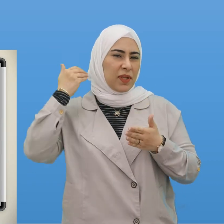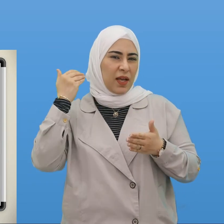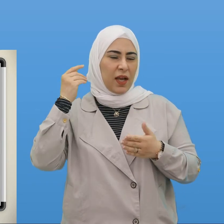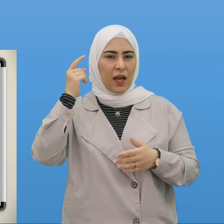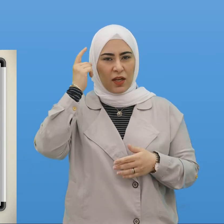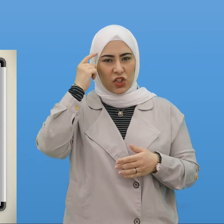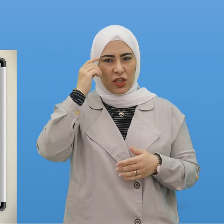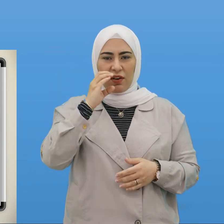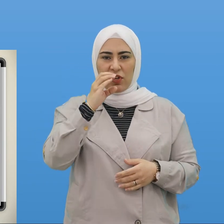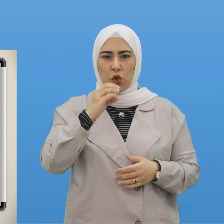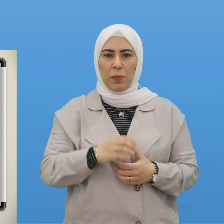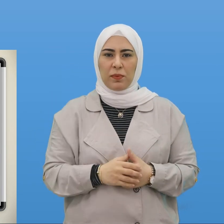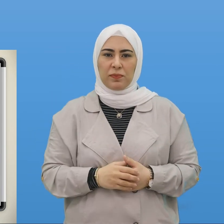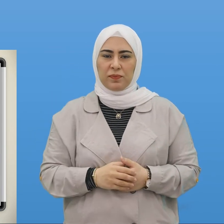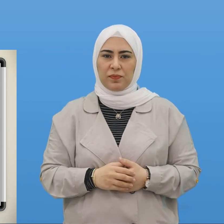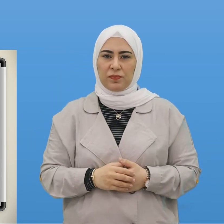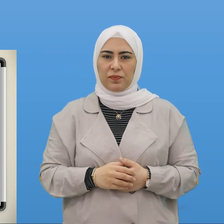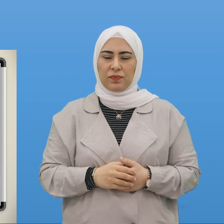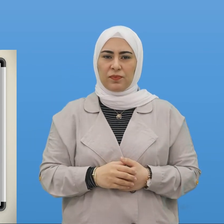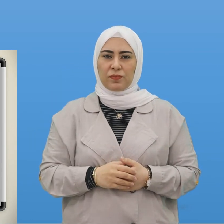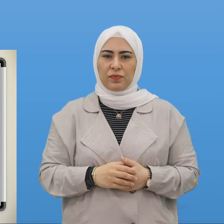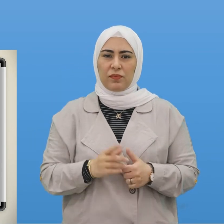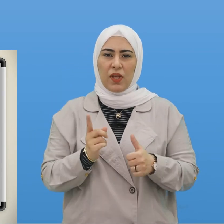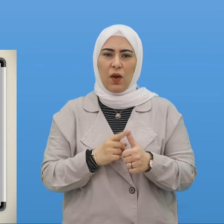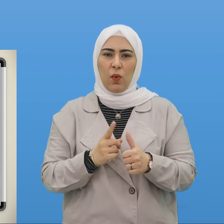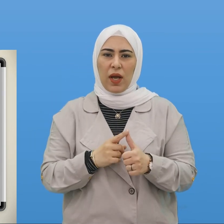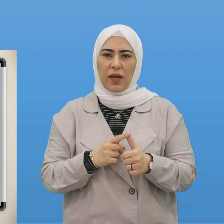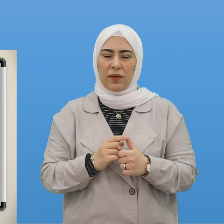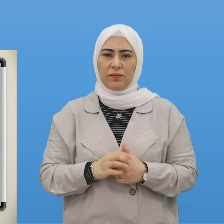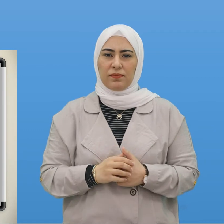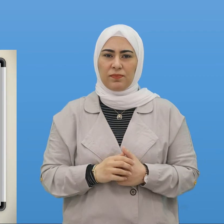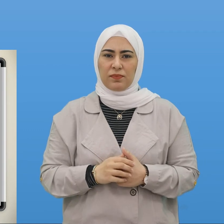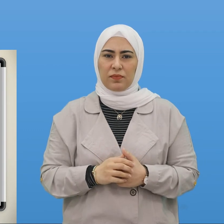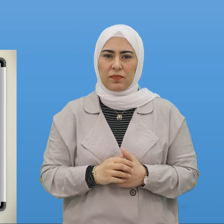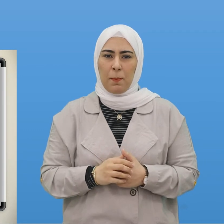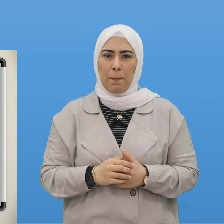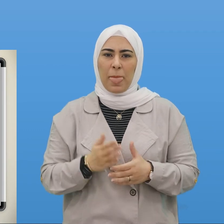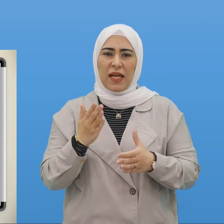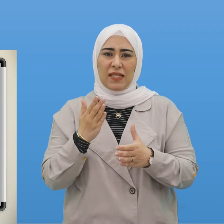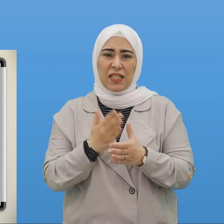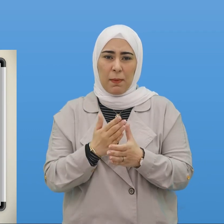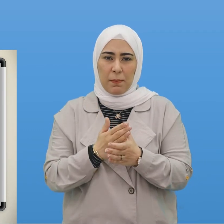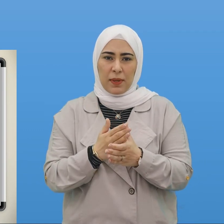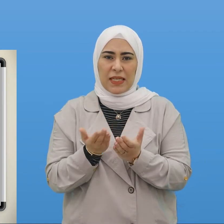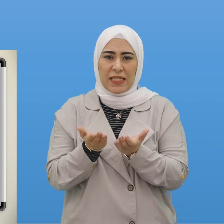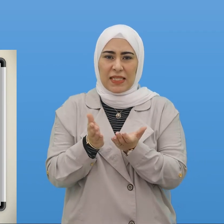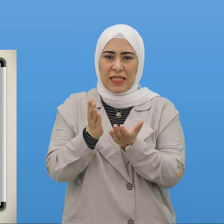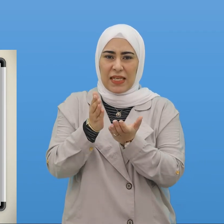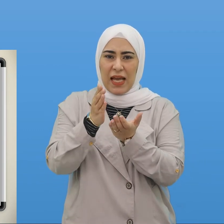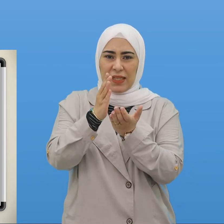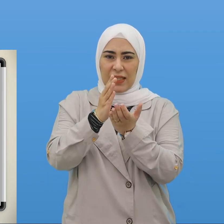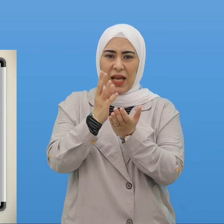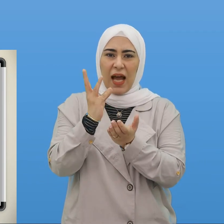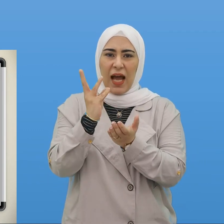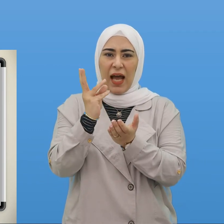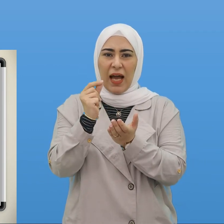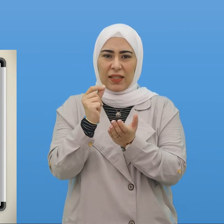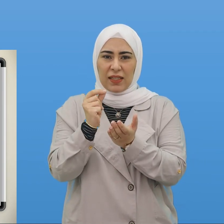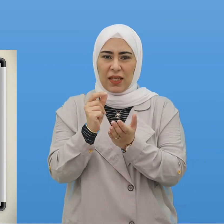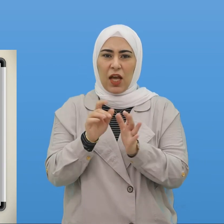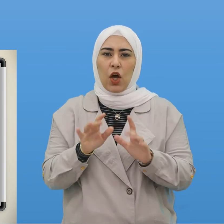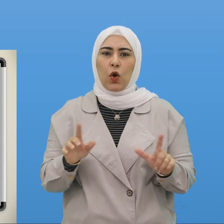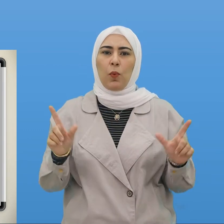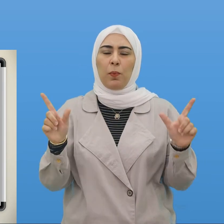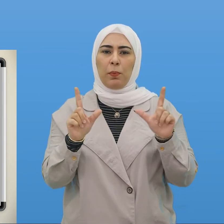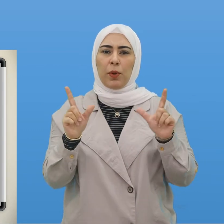crimes increasing? Here's a part. A particular factor in the growth, meaning the increase of computer crime, has been